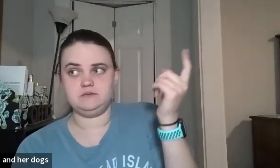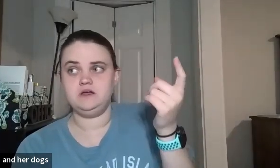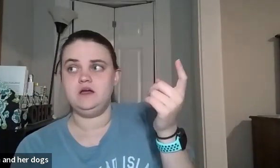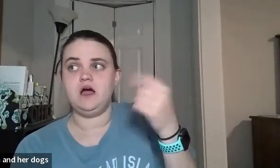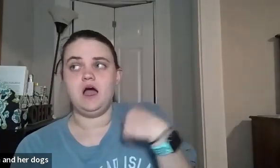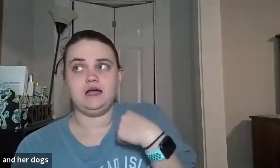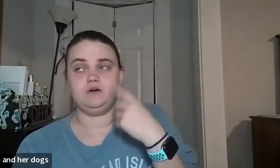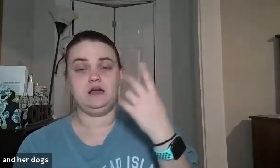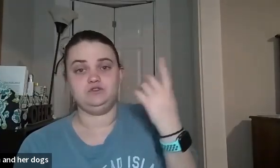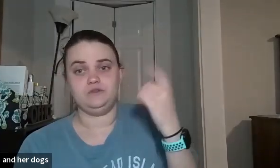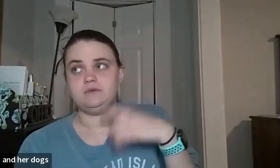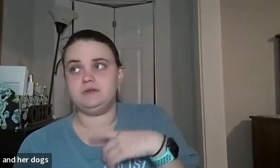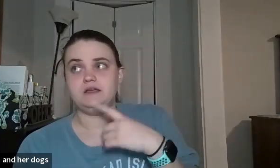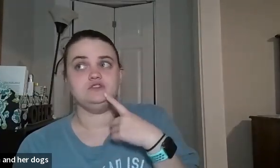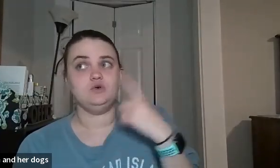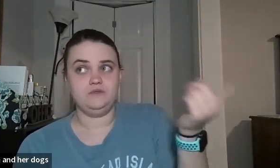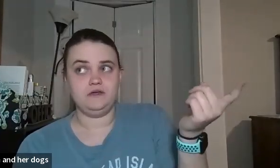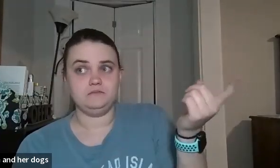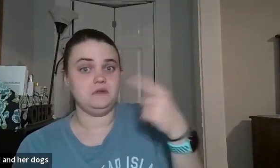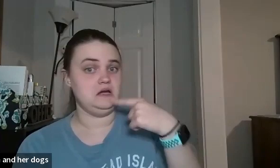them, I told them, I'll be like, I told them,